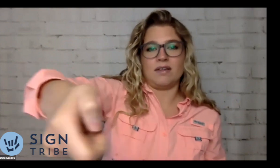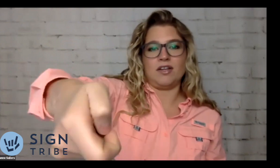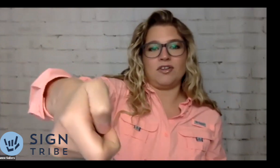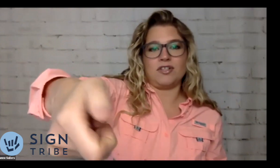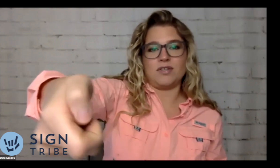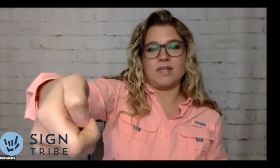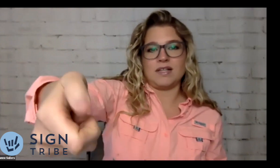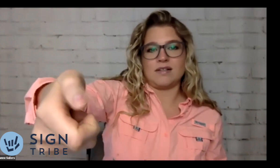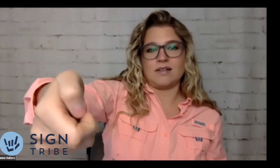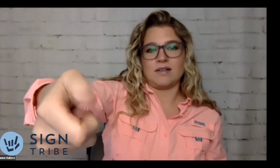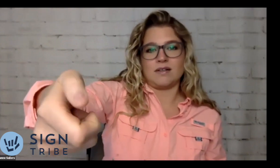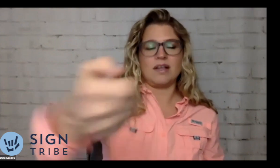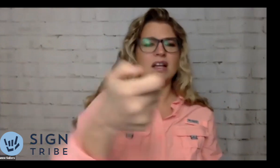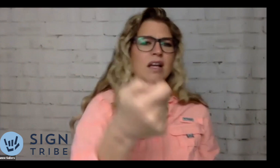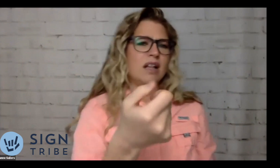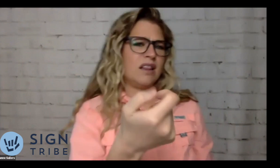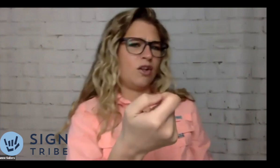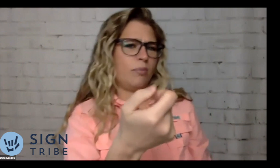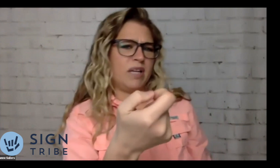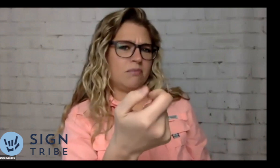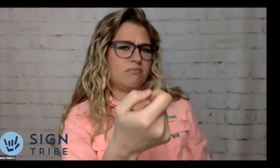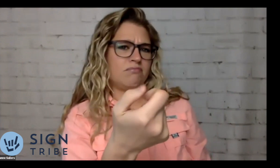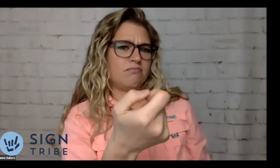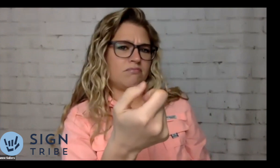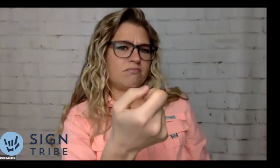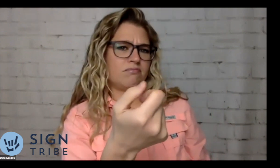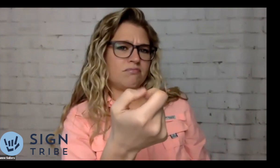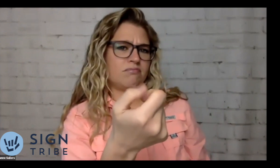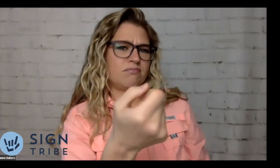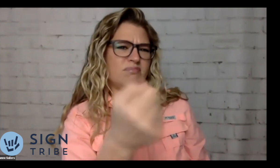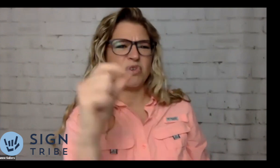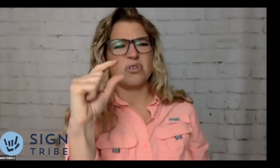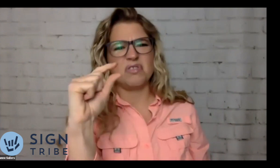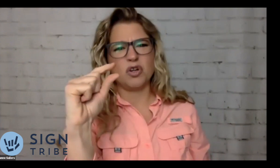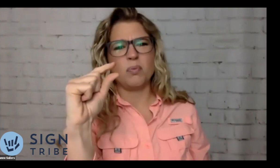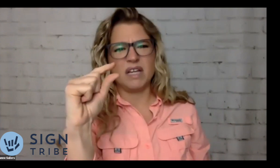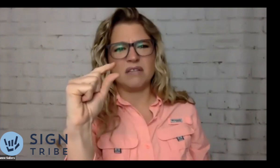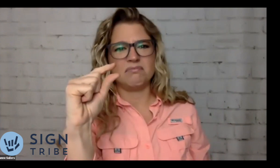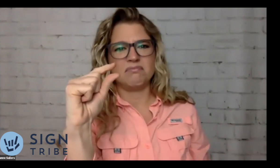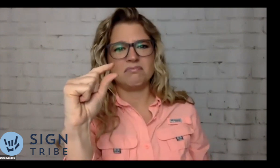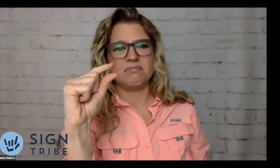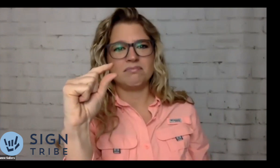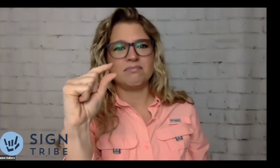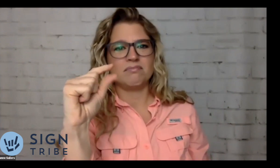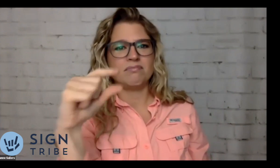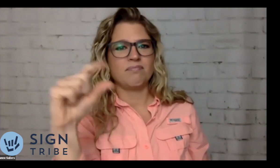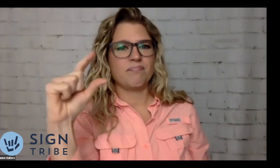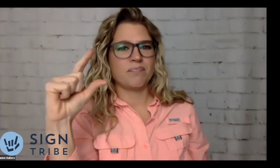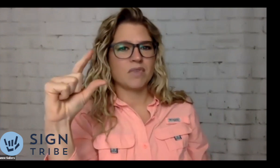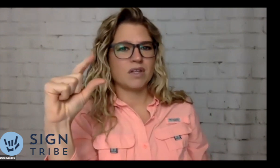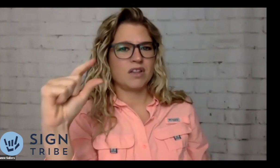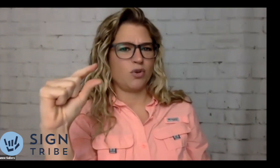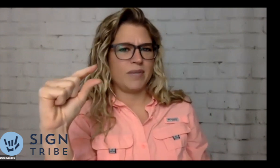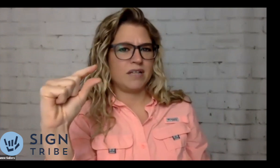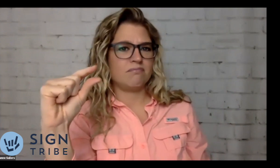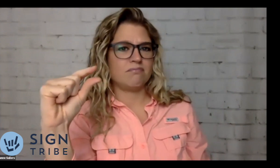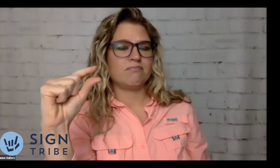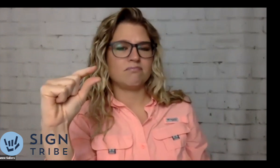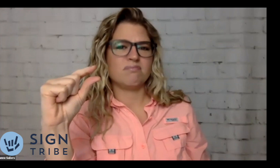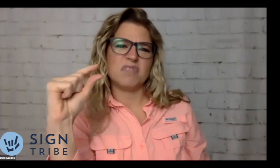just do this. A little bit. Or a little bit. Little bit. Little.